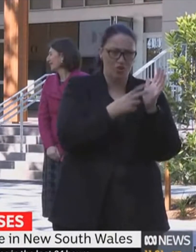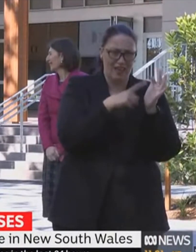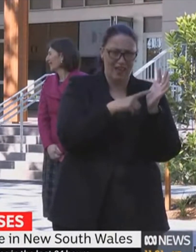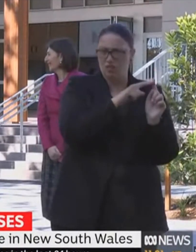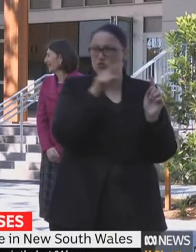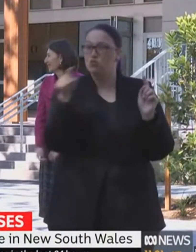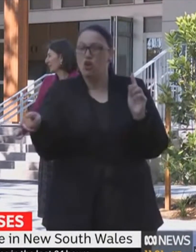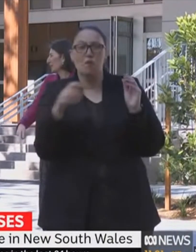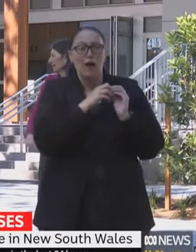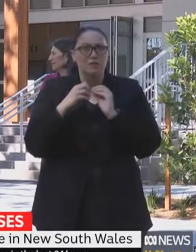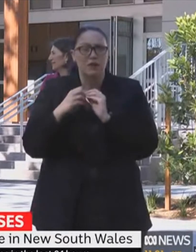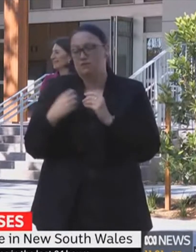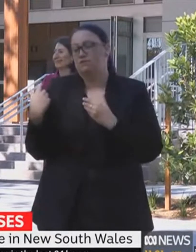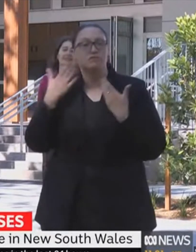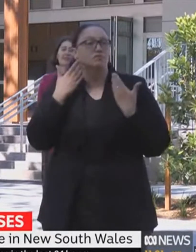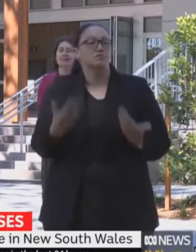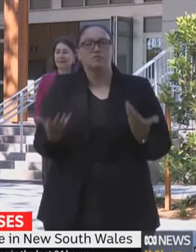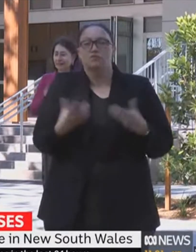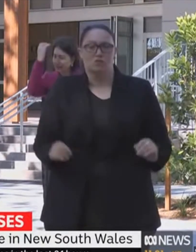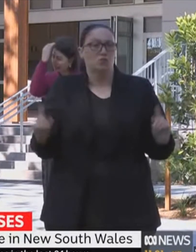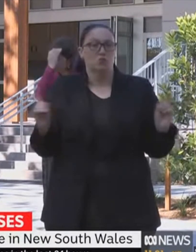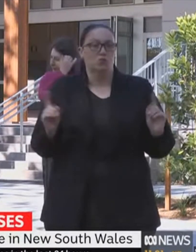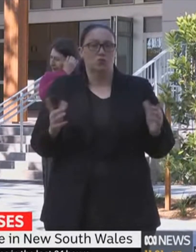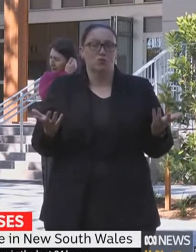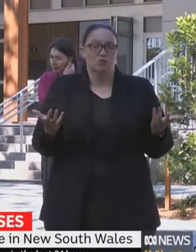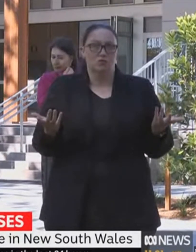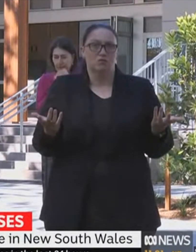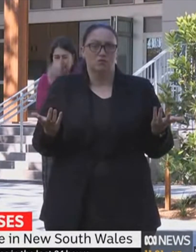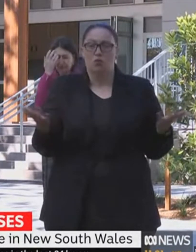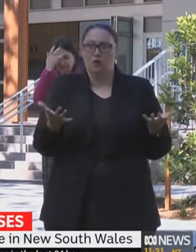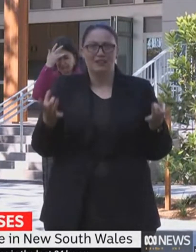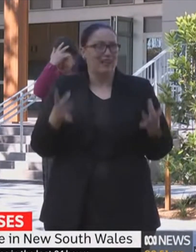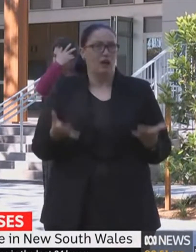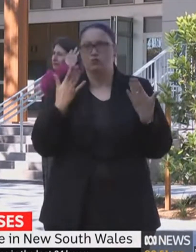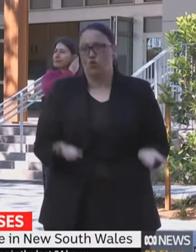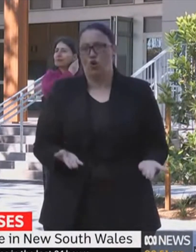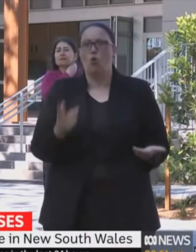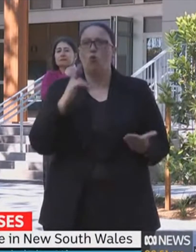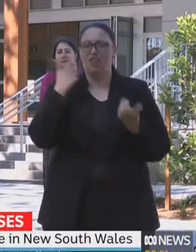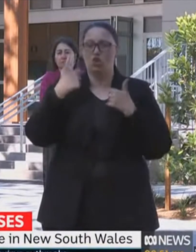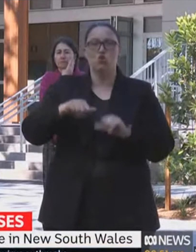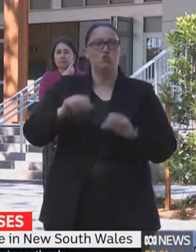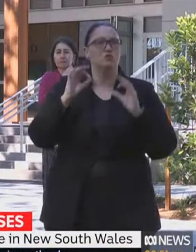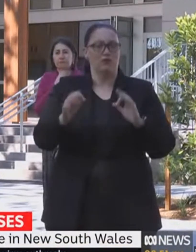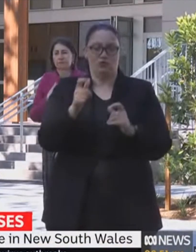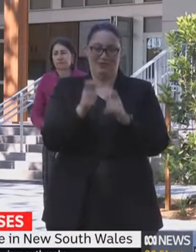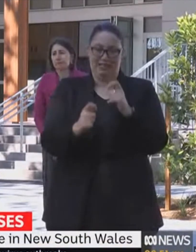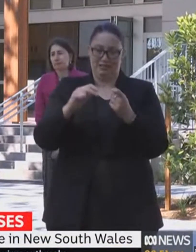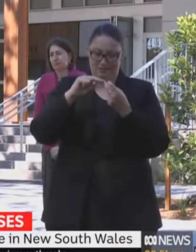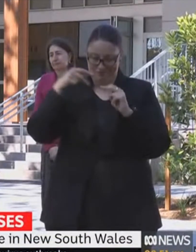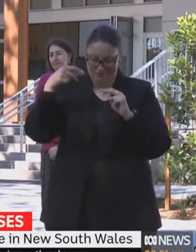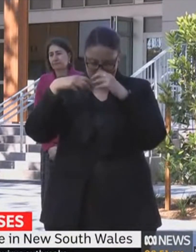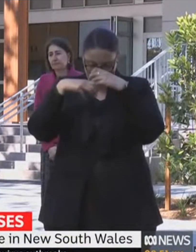So at this point in time, we don't know the source of the Batemans Bay cluster. We'll obviously use genome sequencing, but part